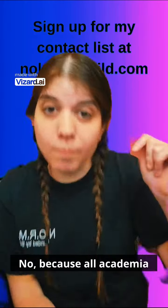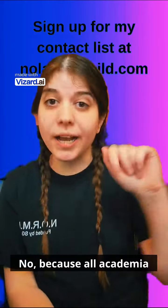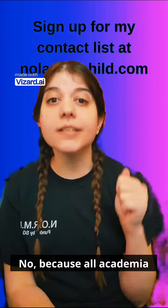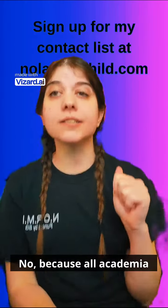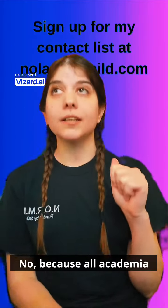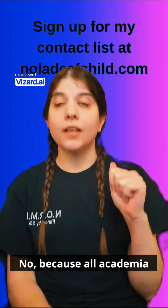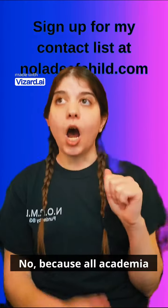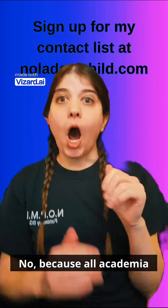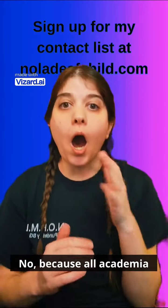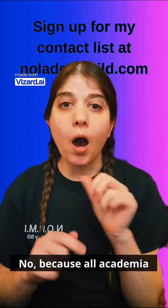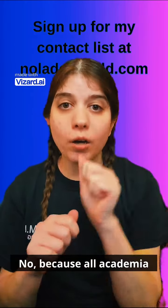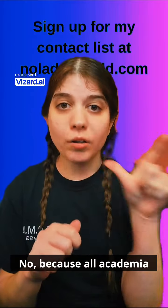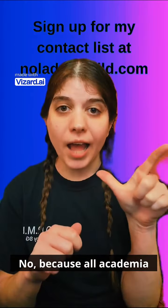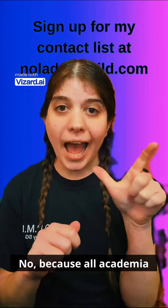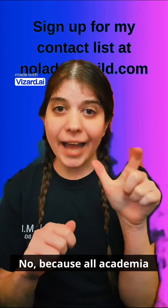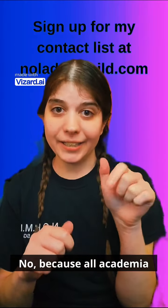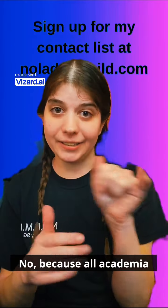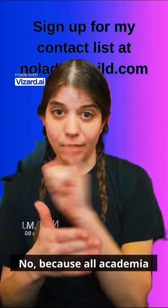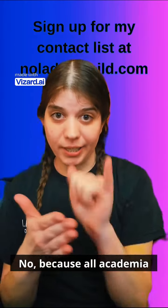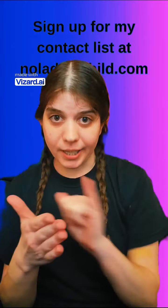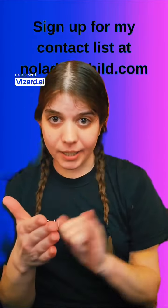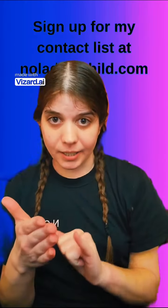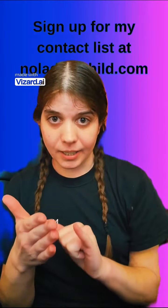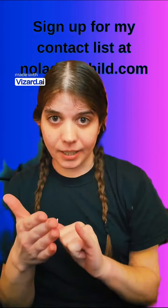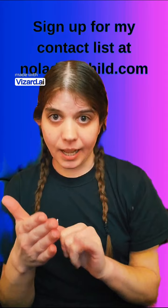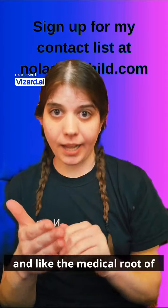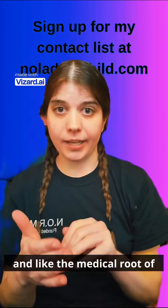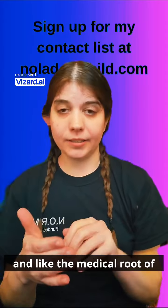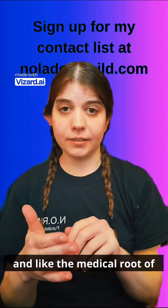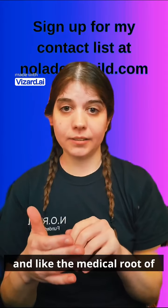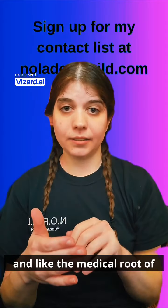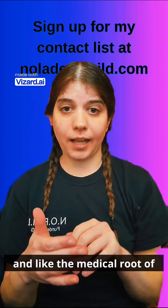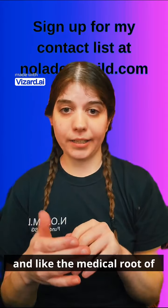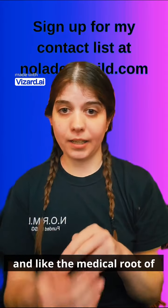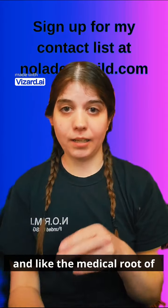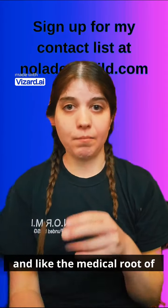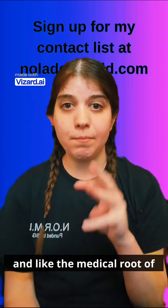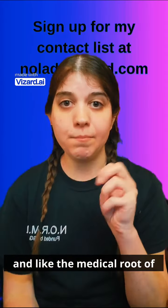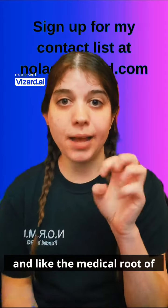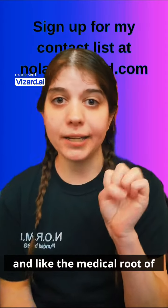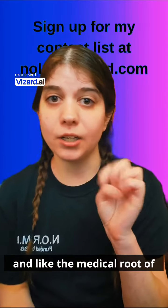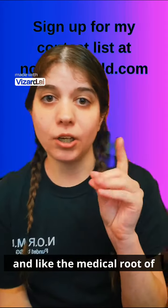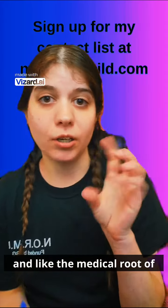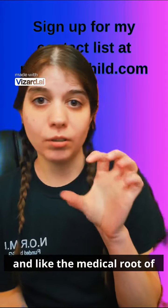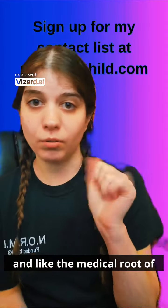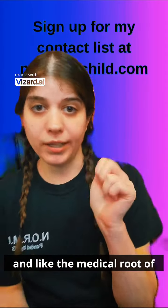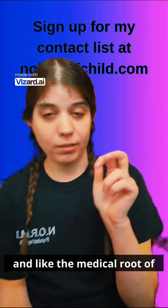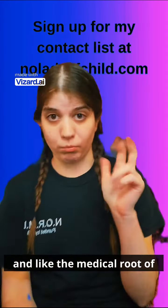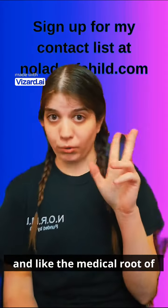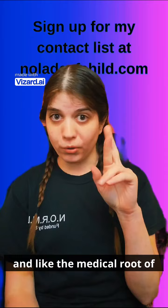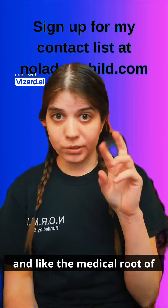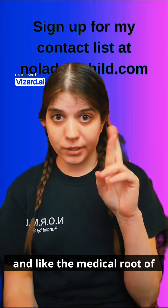because all academia and like the medical root